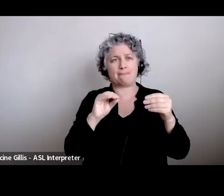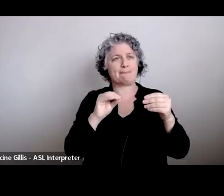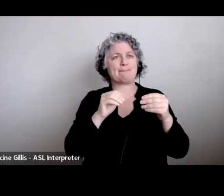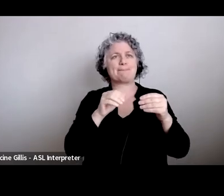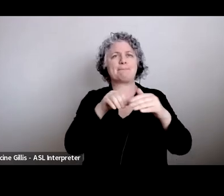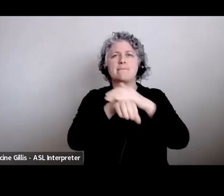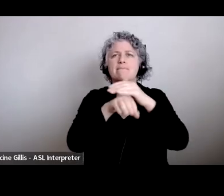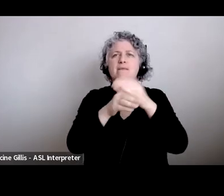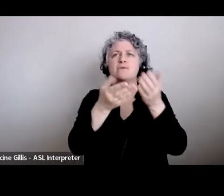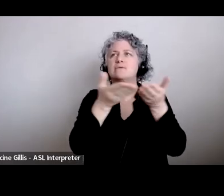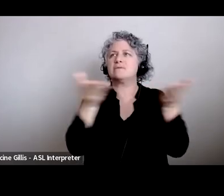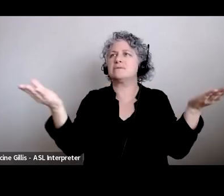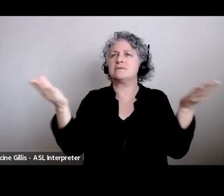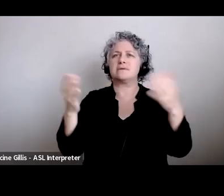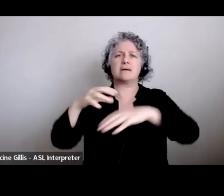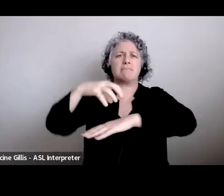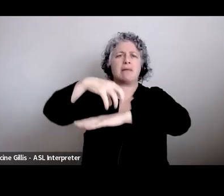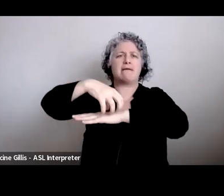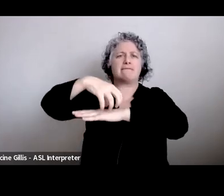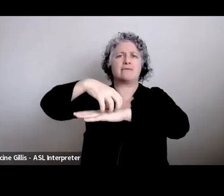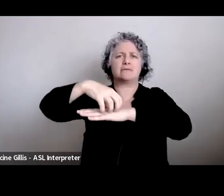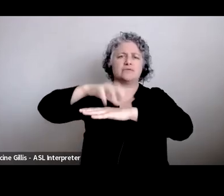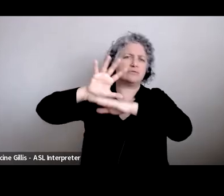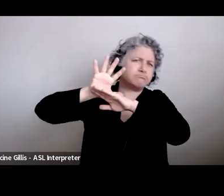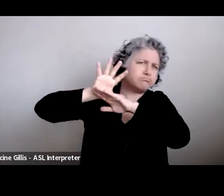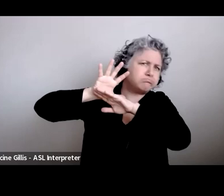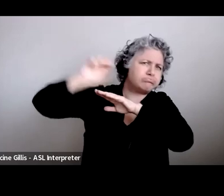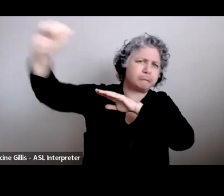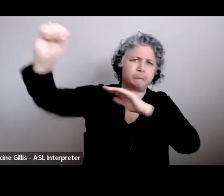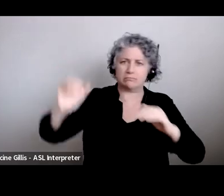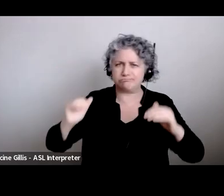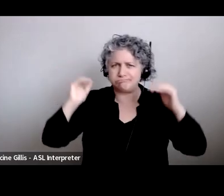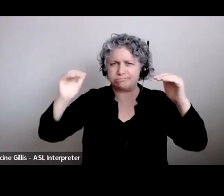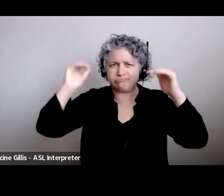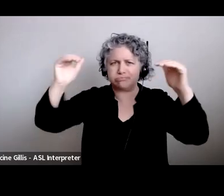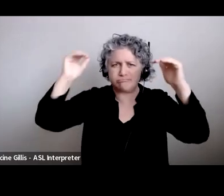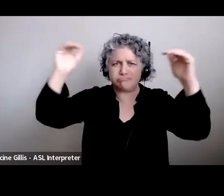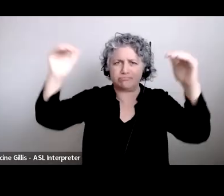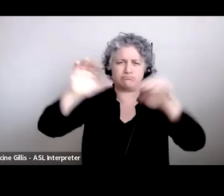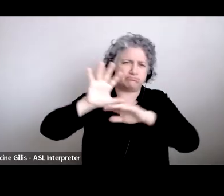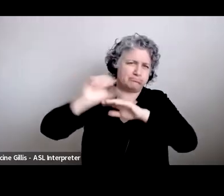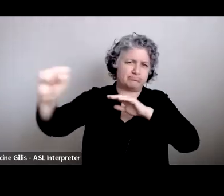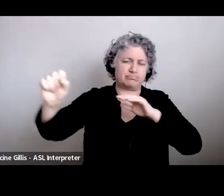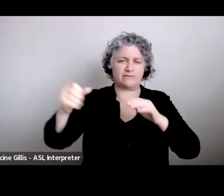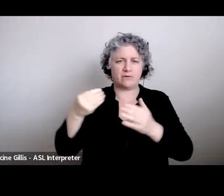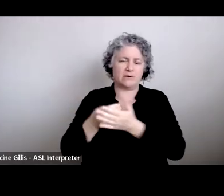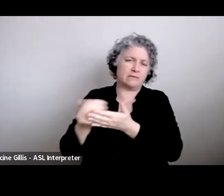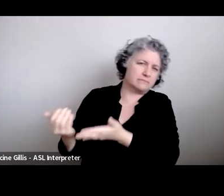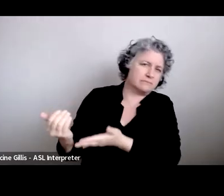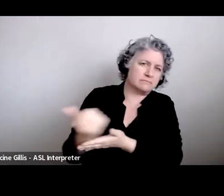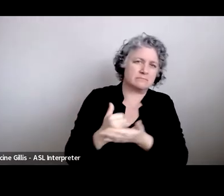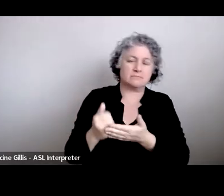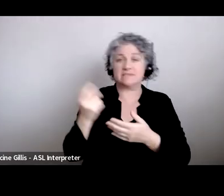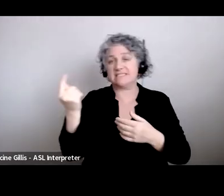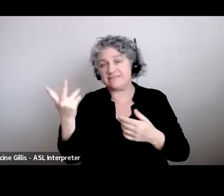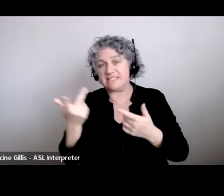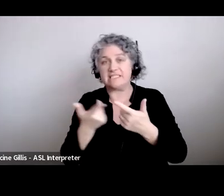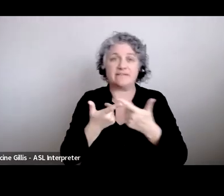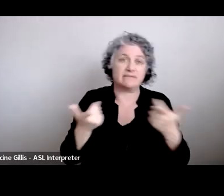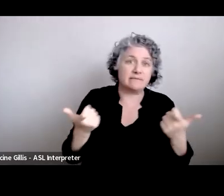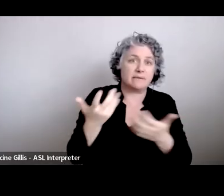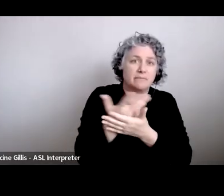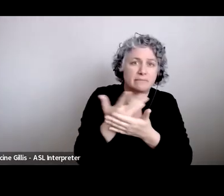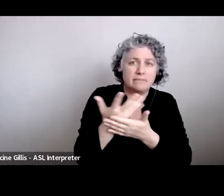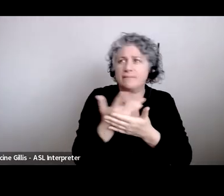will accelerate them to those levels that we're talking about in terms of these cross pollinations. I agree with it in